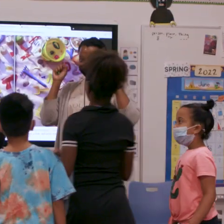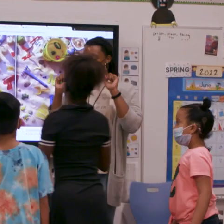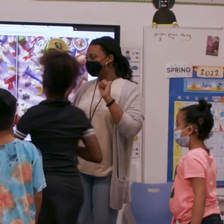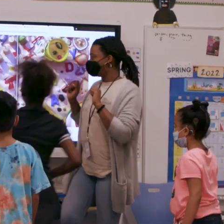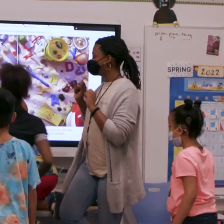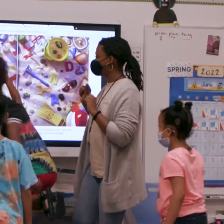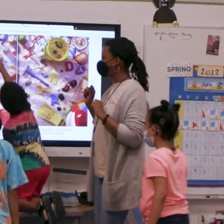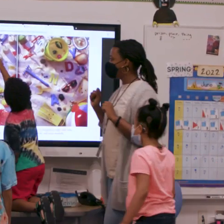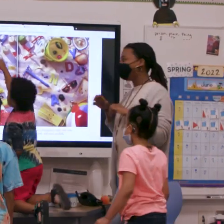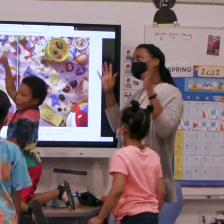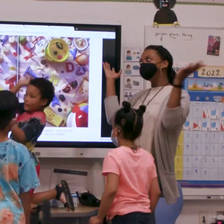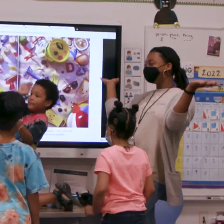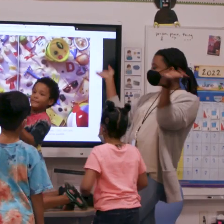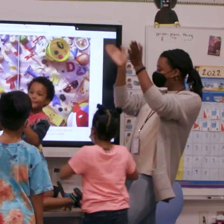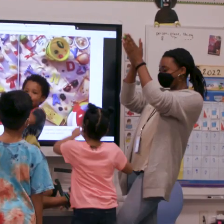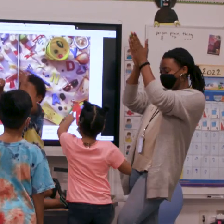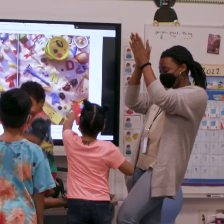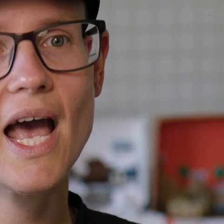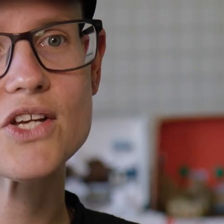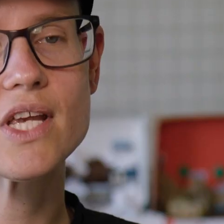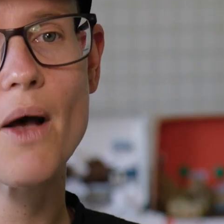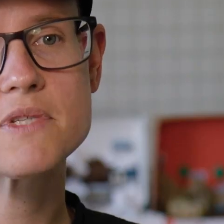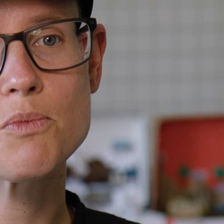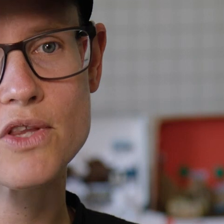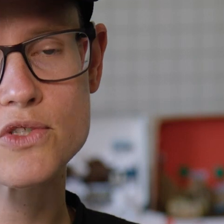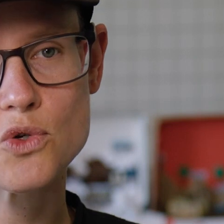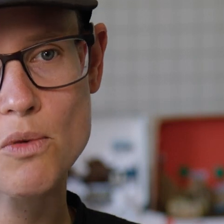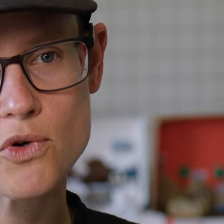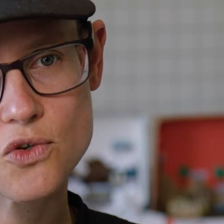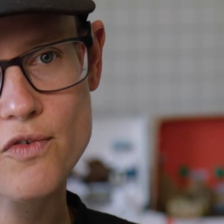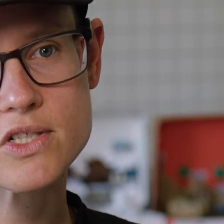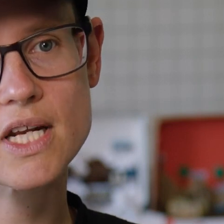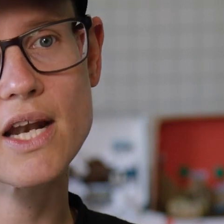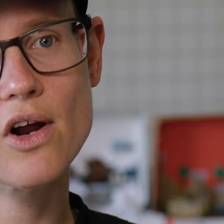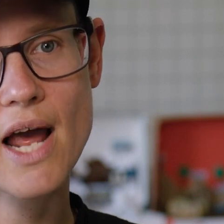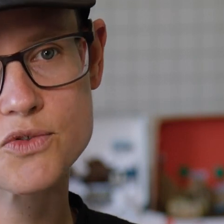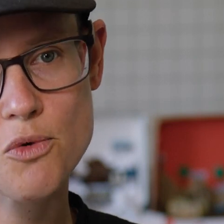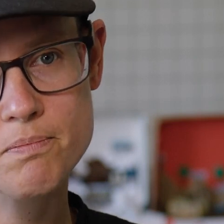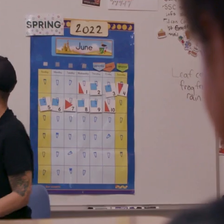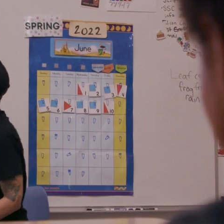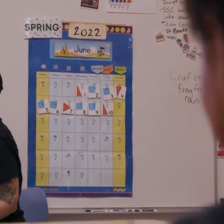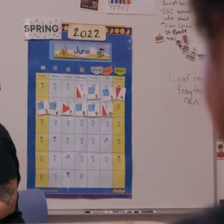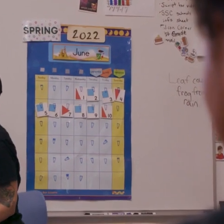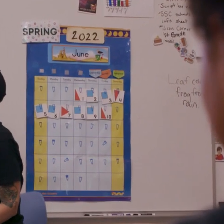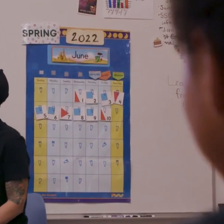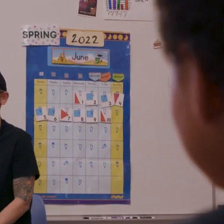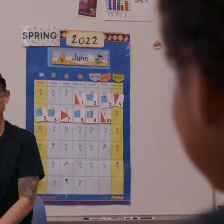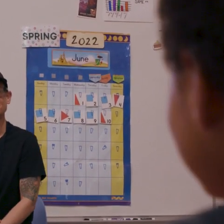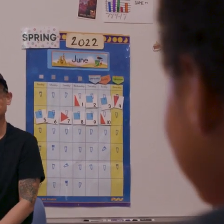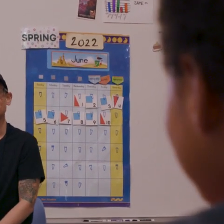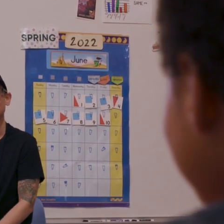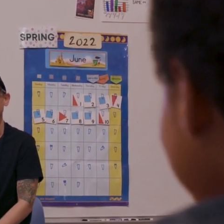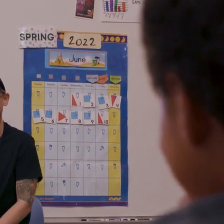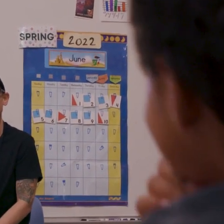So having games that teaches them how to describe objects actually helps them with their social emotional functioning in our classroom. Some of our students'